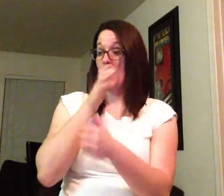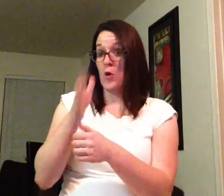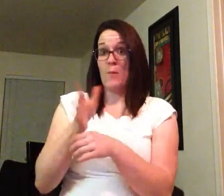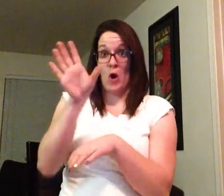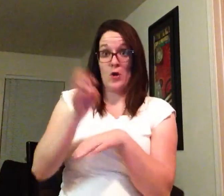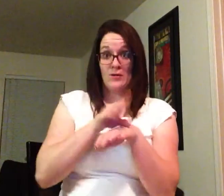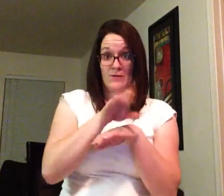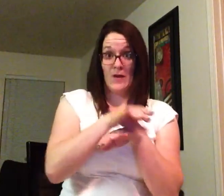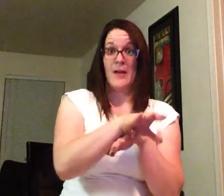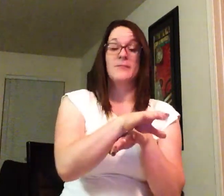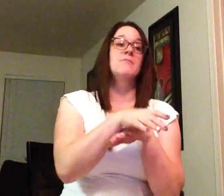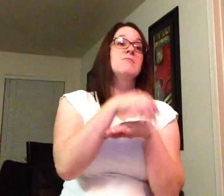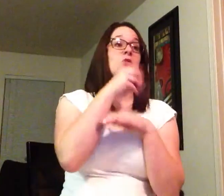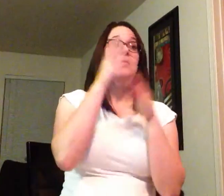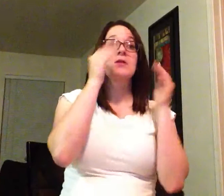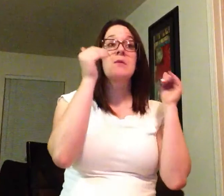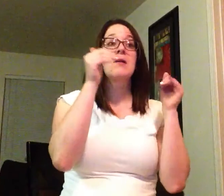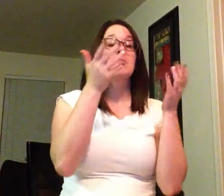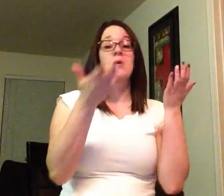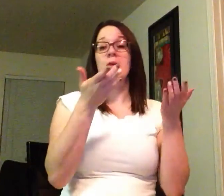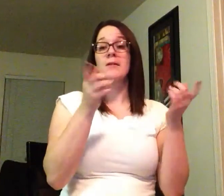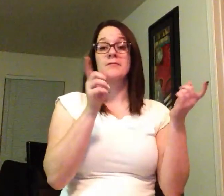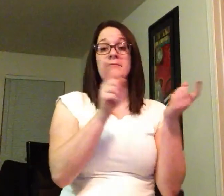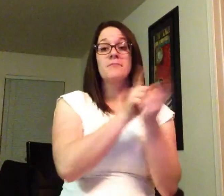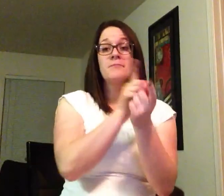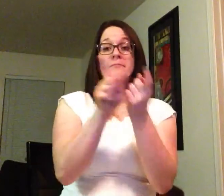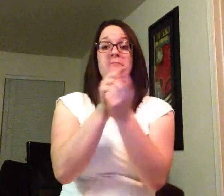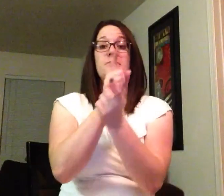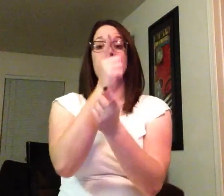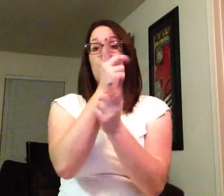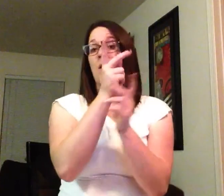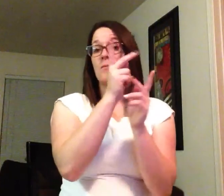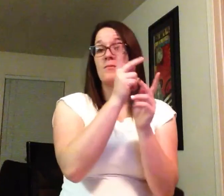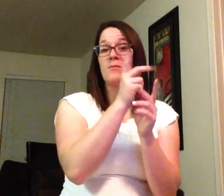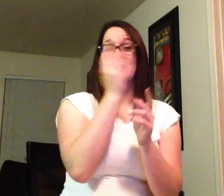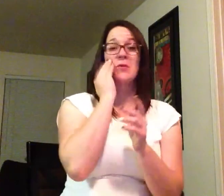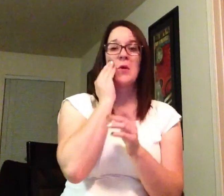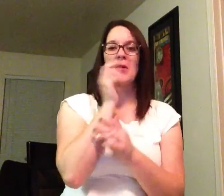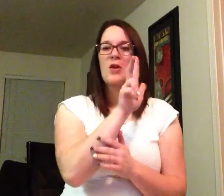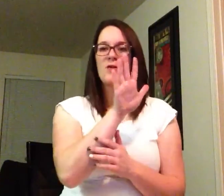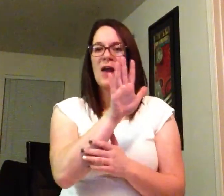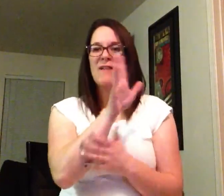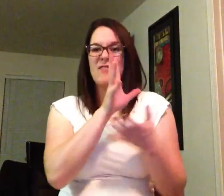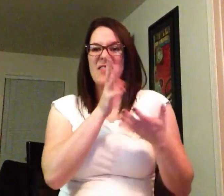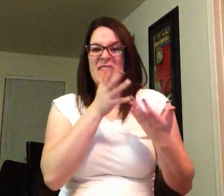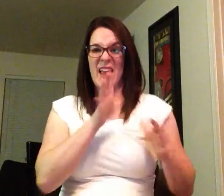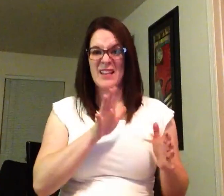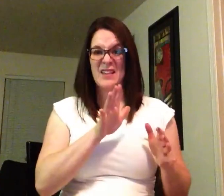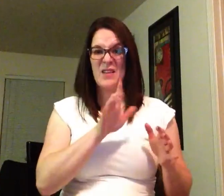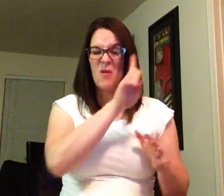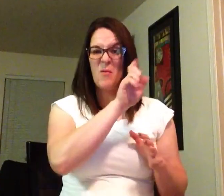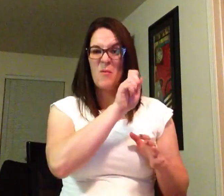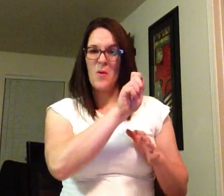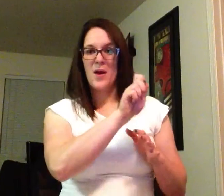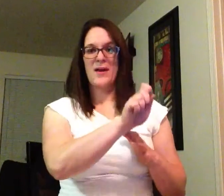my way into maybe bumping into the 1 out of 35 possible men in the entire 1.5 million